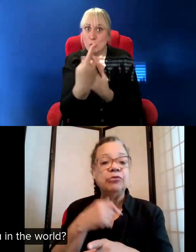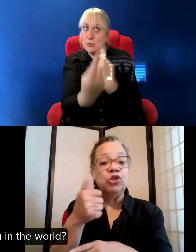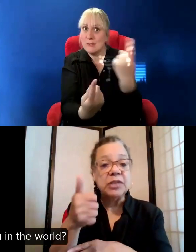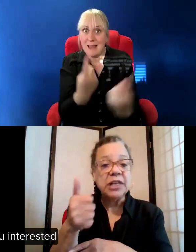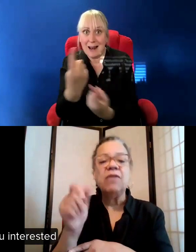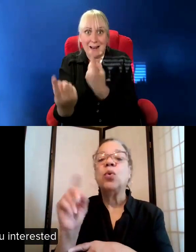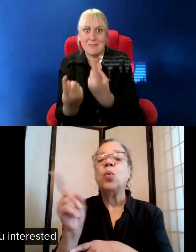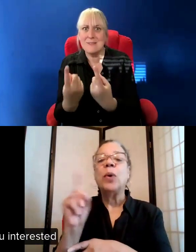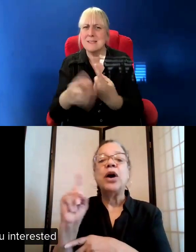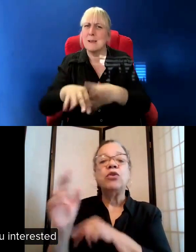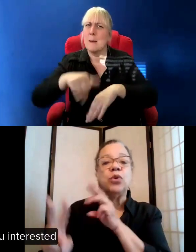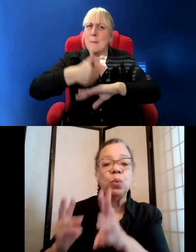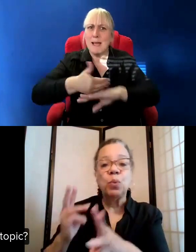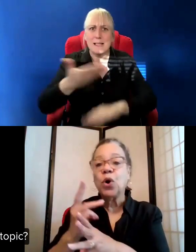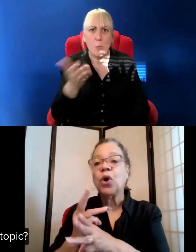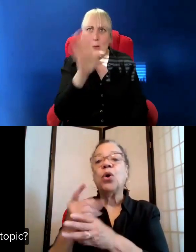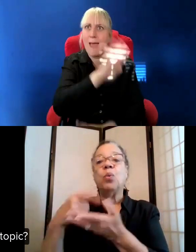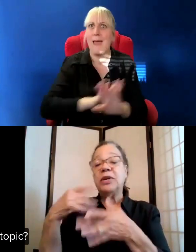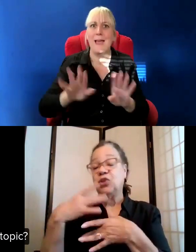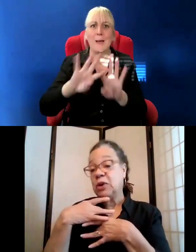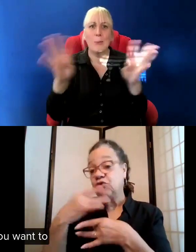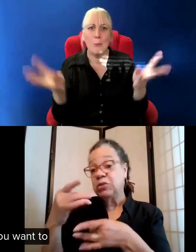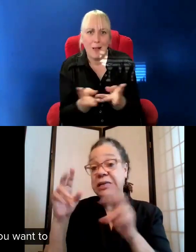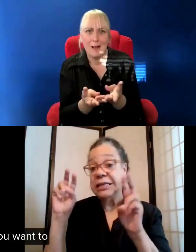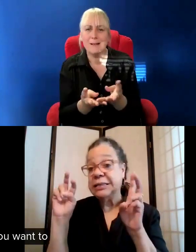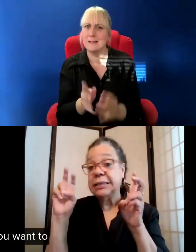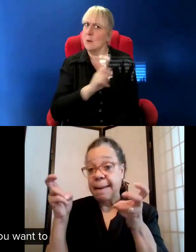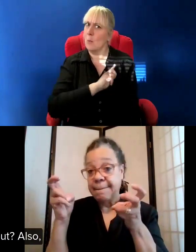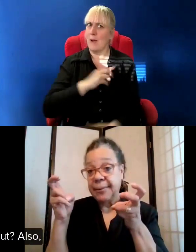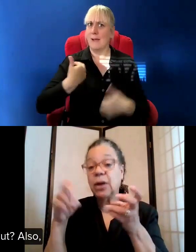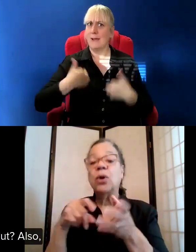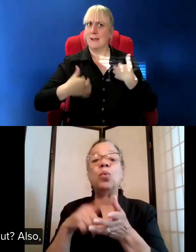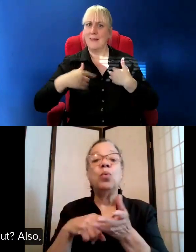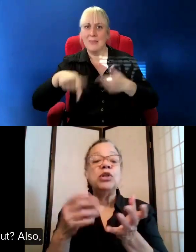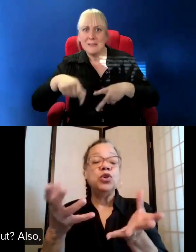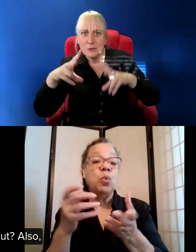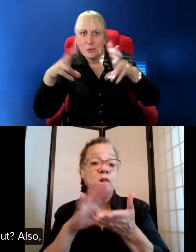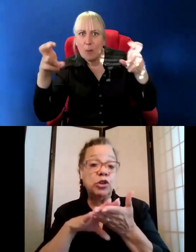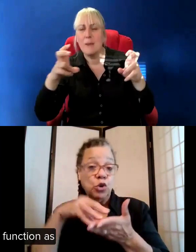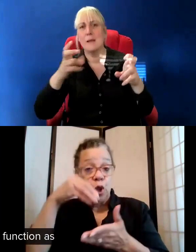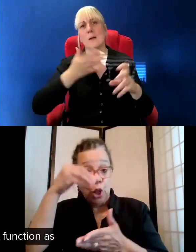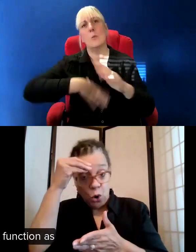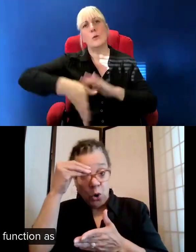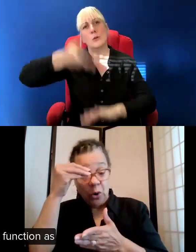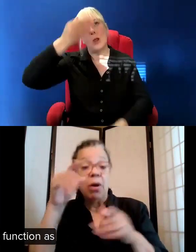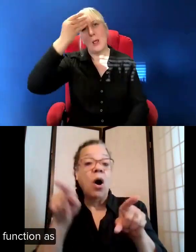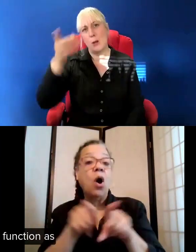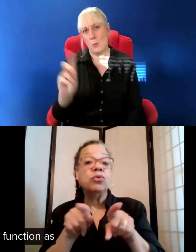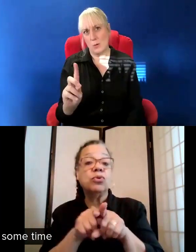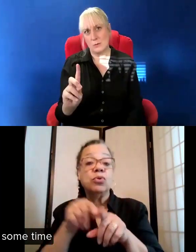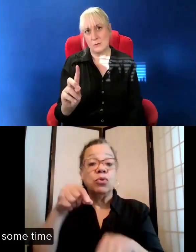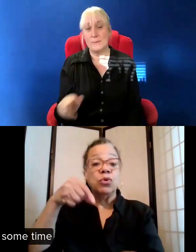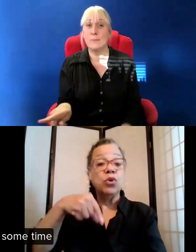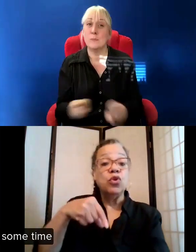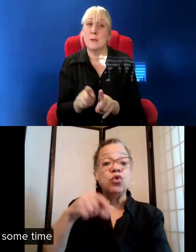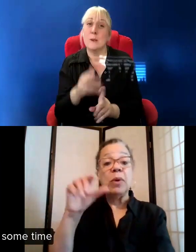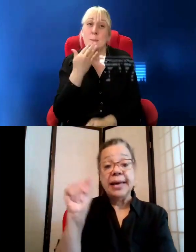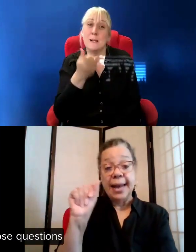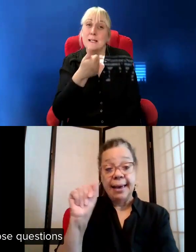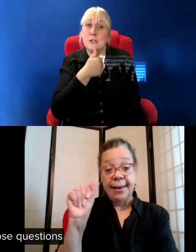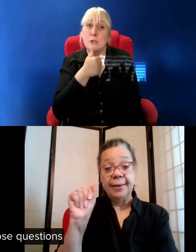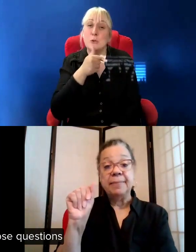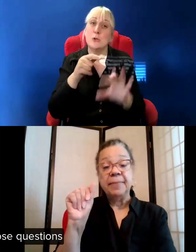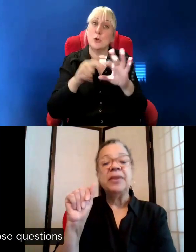in the world? What has you interested in this topic? What do you want to learn about? Also use the Q&A function, as we'll spend some